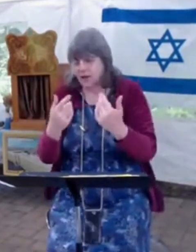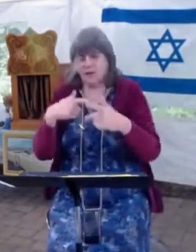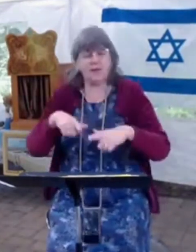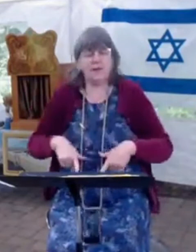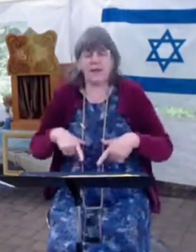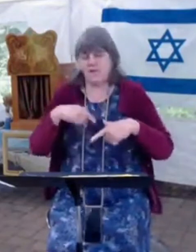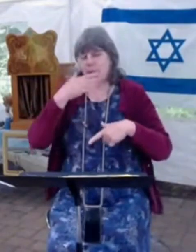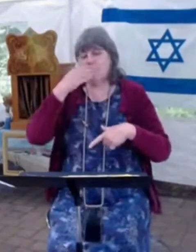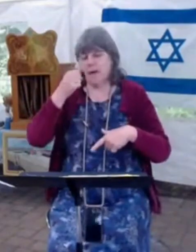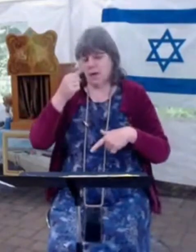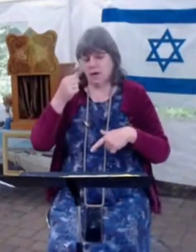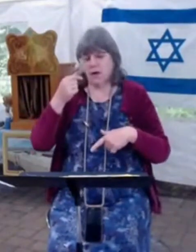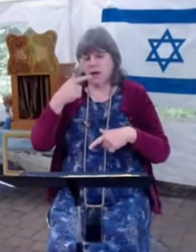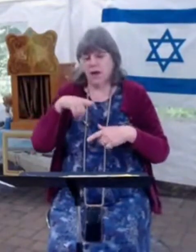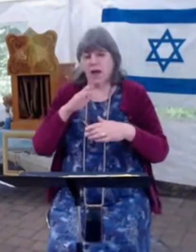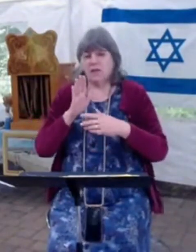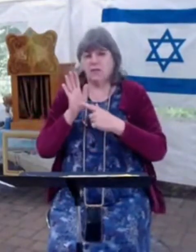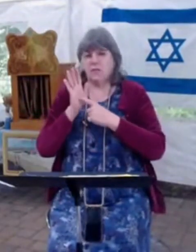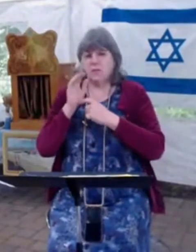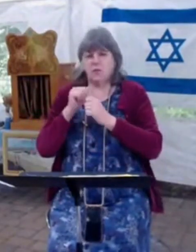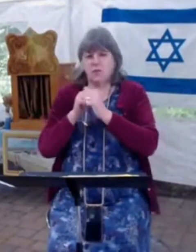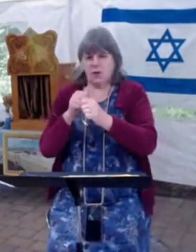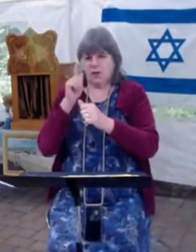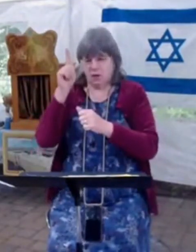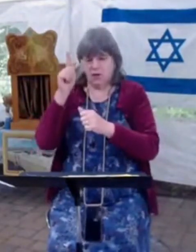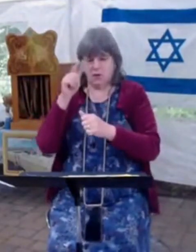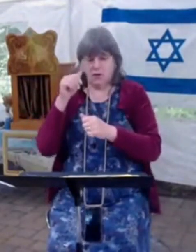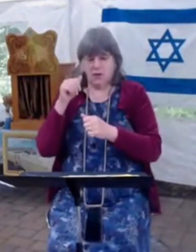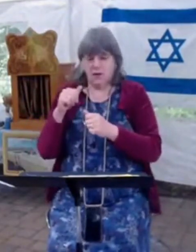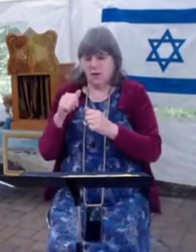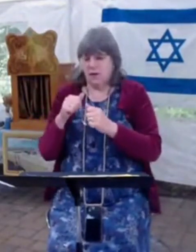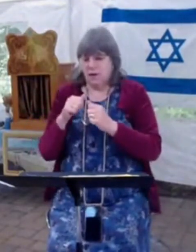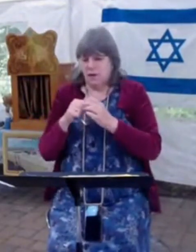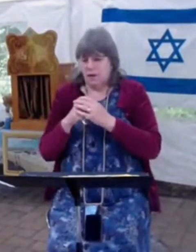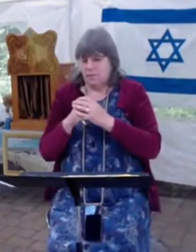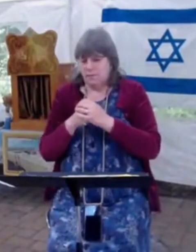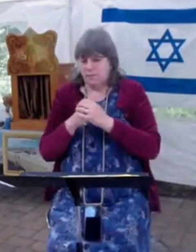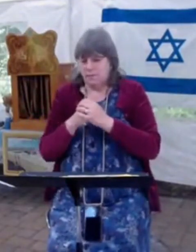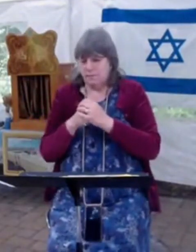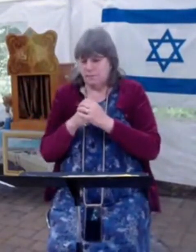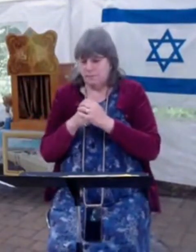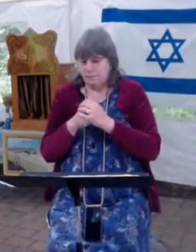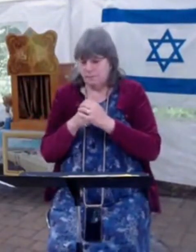you gave us. I pray that you help us all to find a way